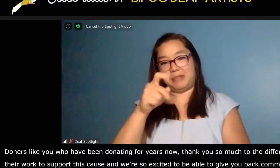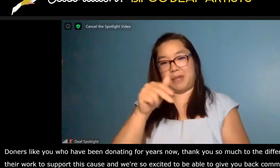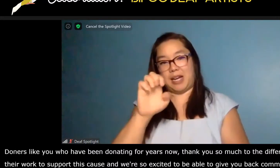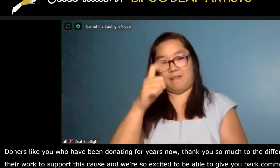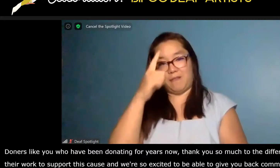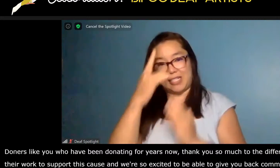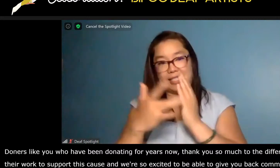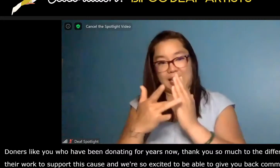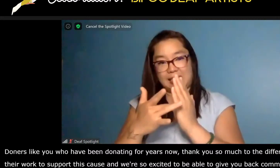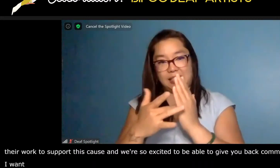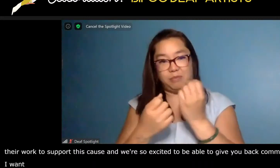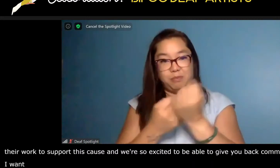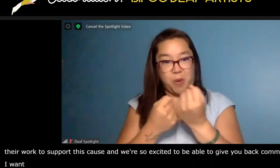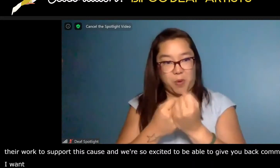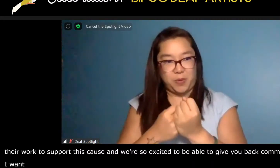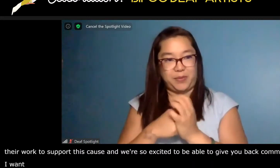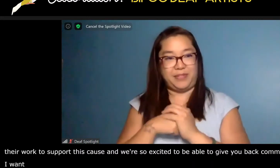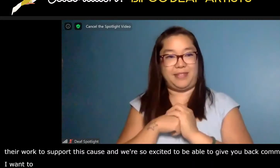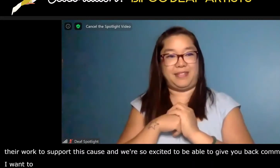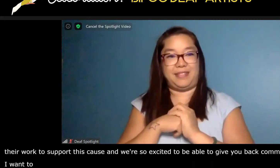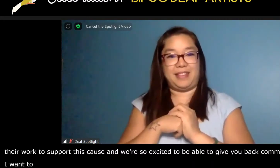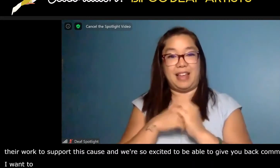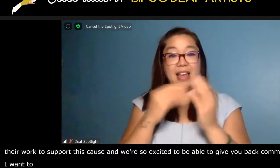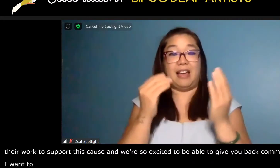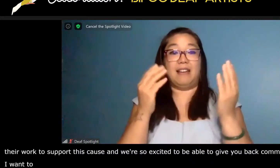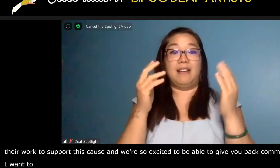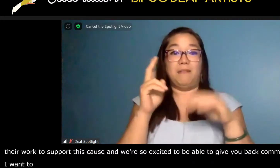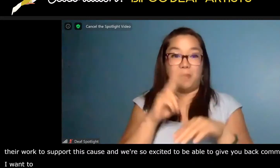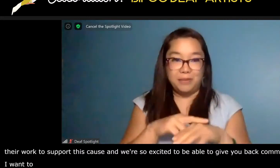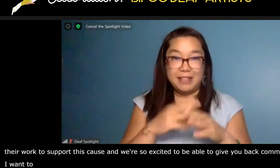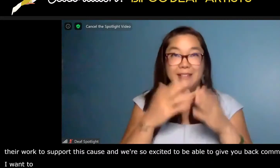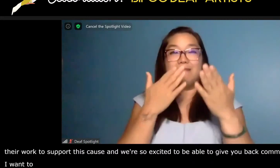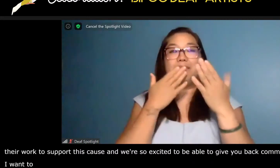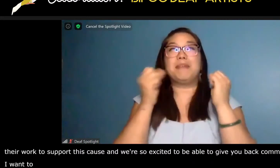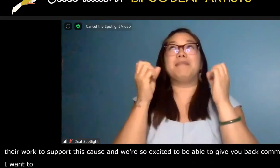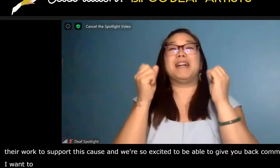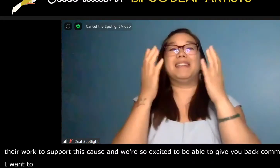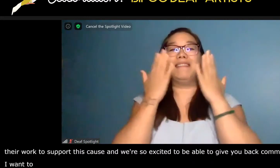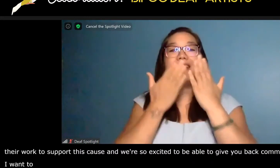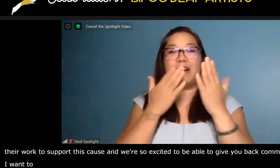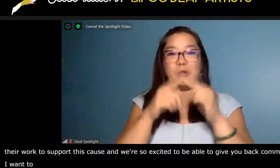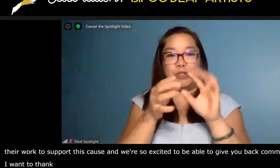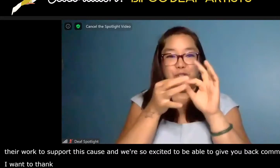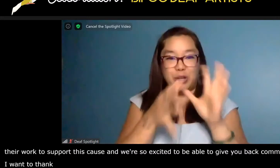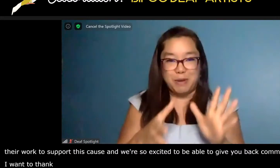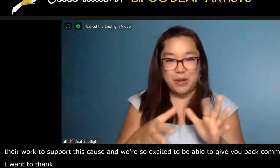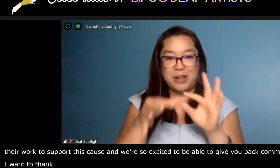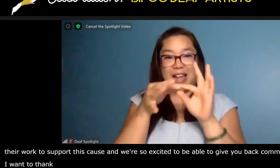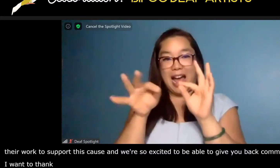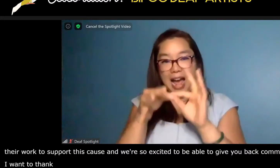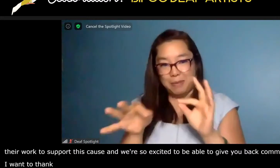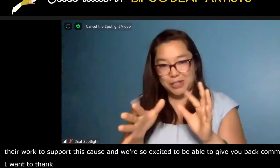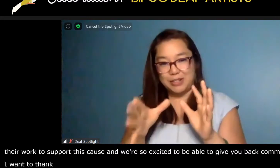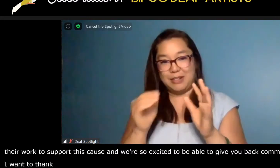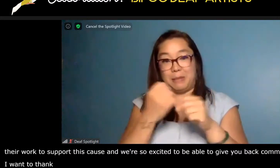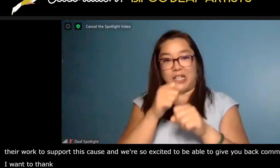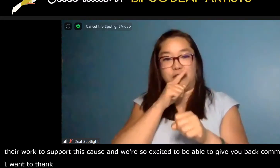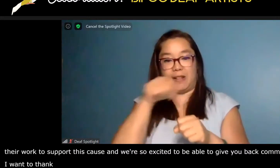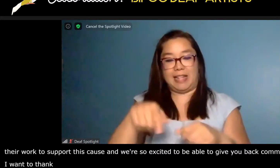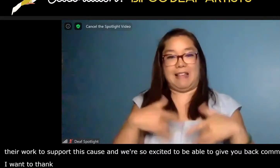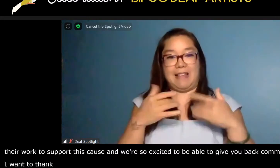I want to thank SEMA Space for their tech support today. And of course, thank you to our